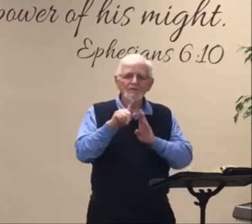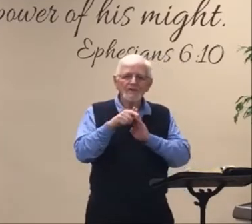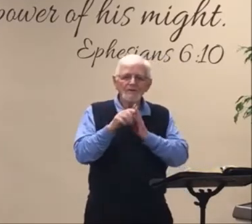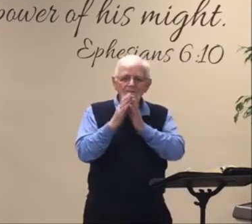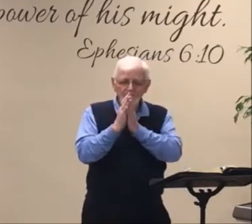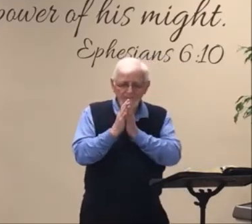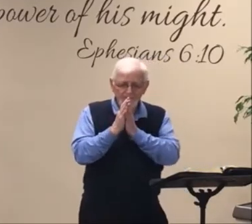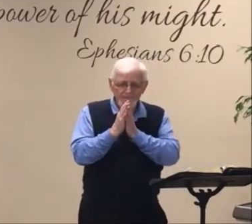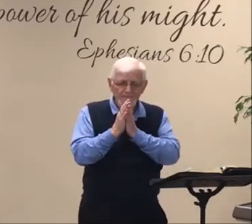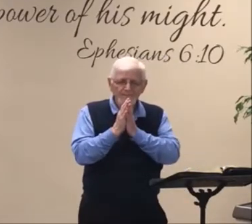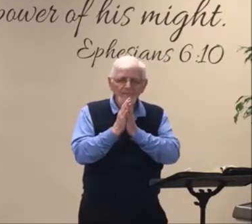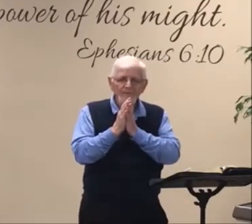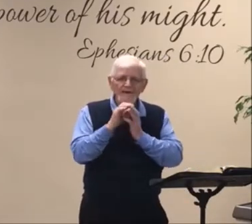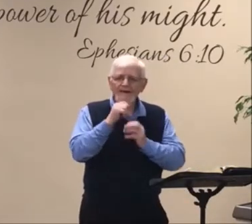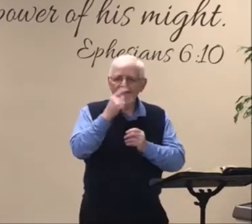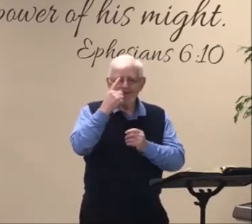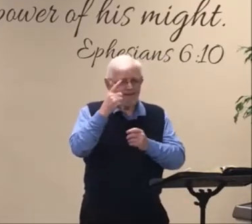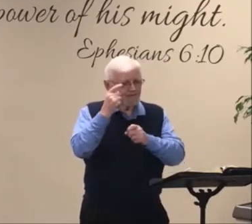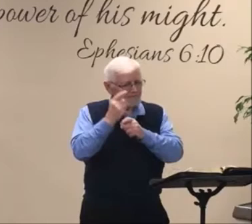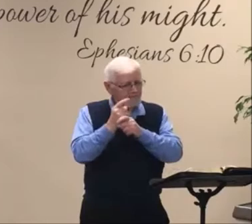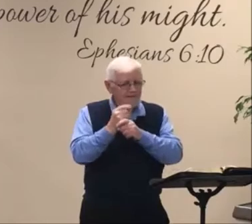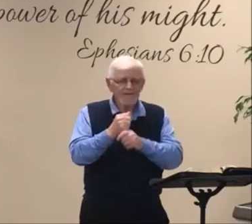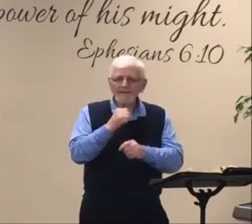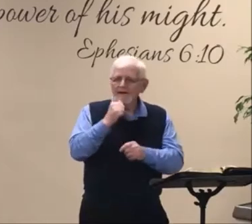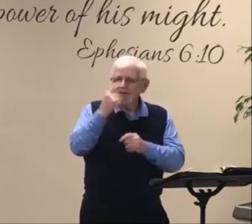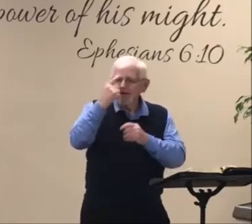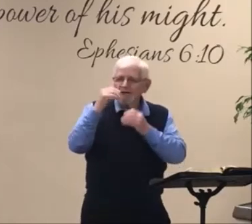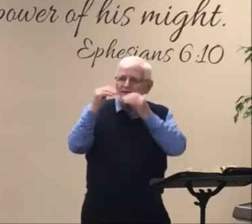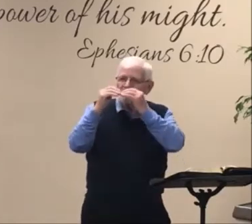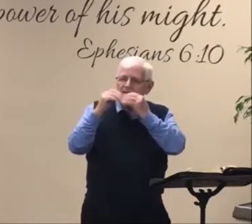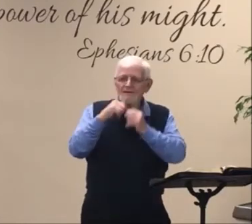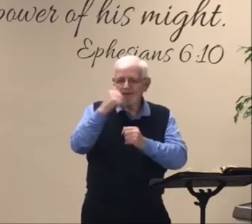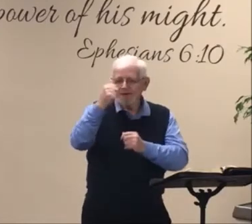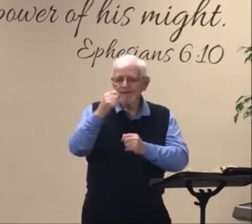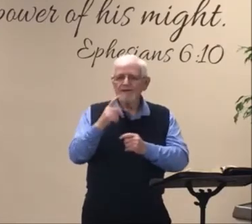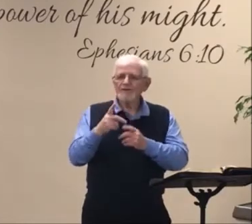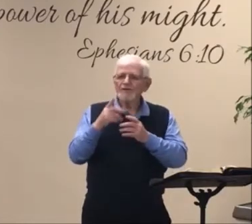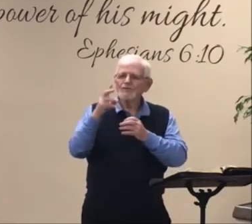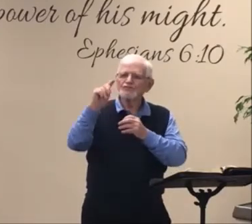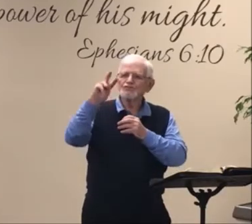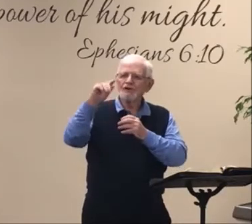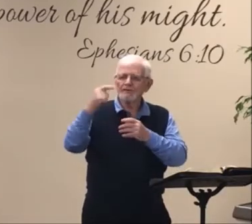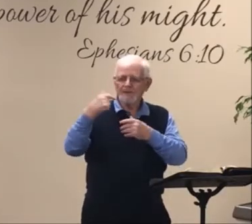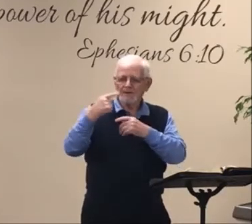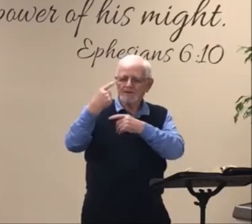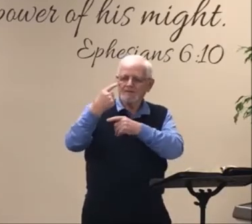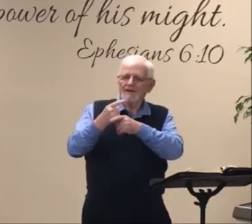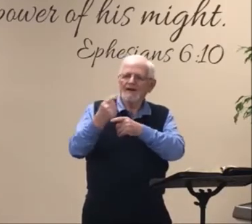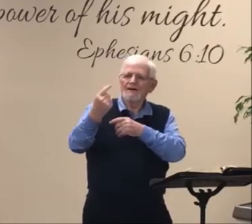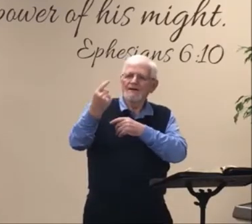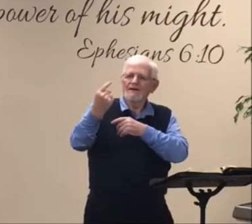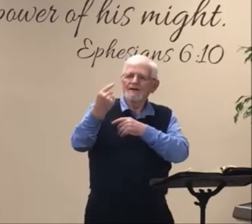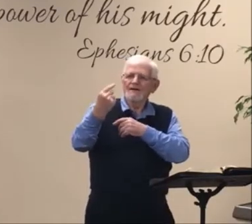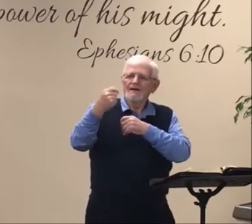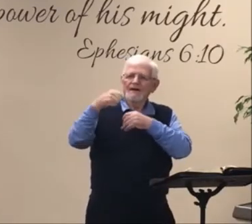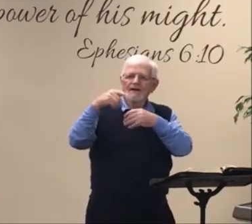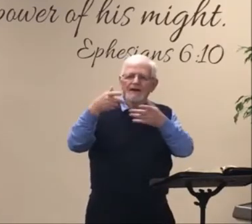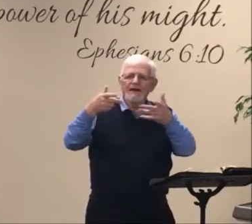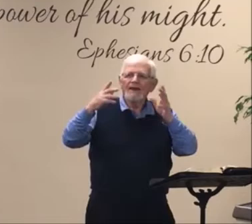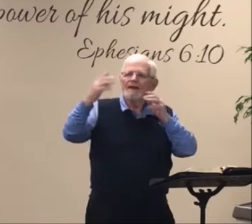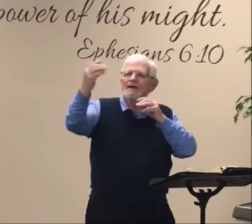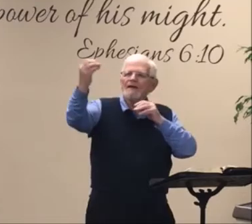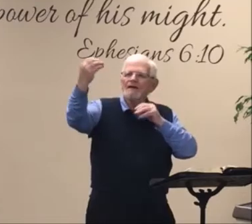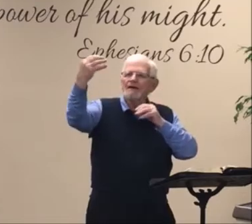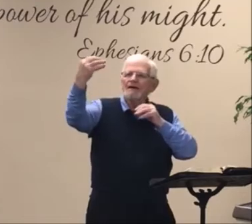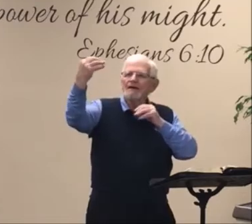and say, God, I don't think this is right. I don't think this is fair. I don't think you're treating me right. And you just let the thoughts trickle in that God puts in your mind about how he's